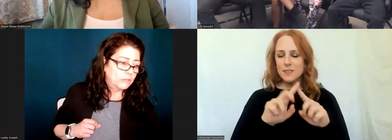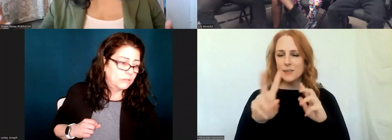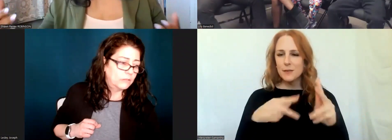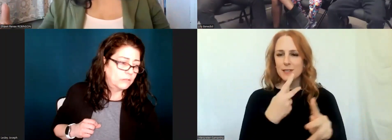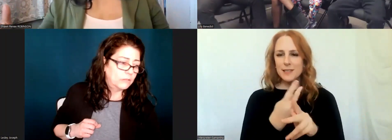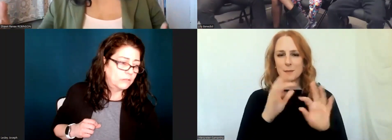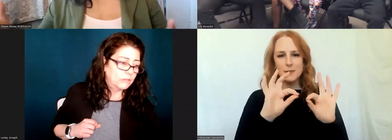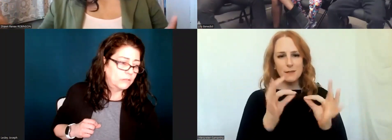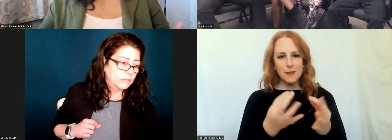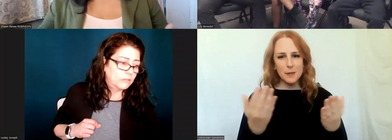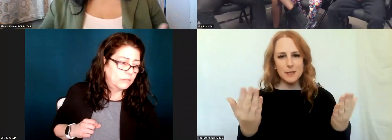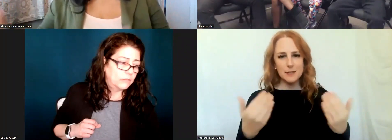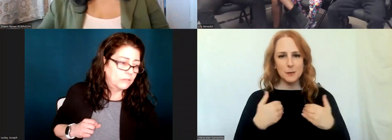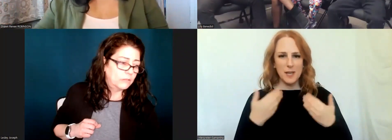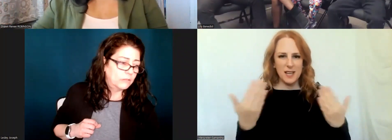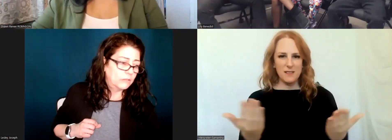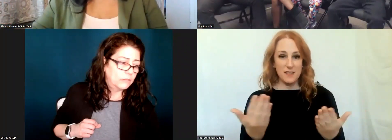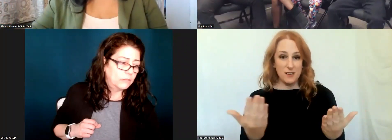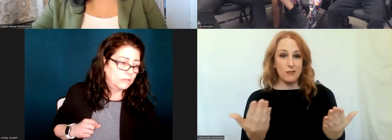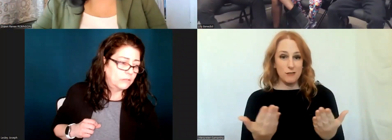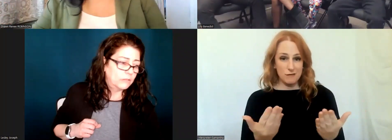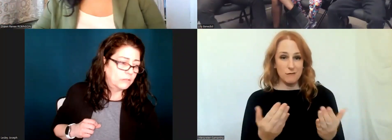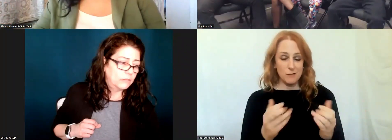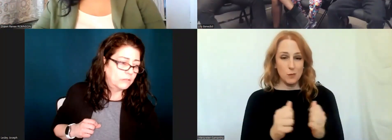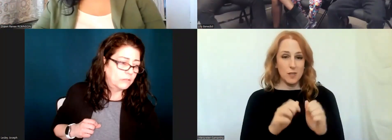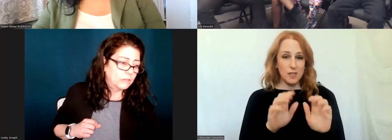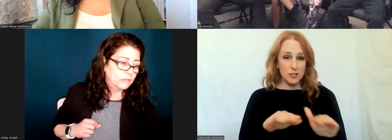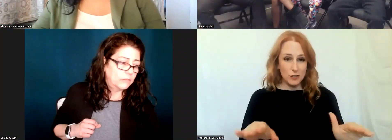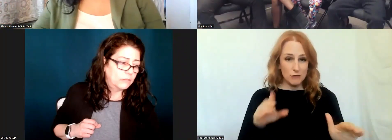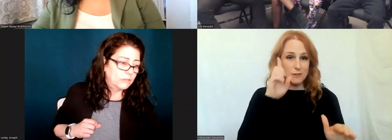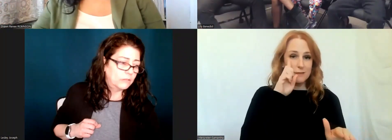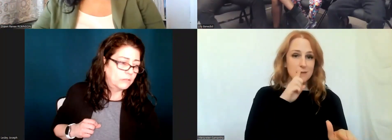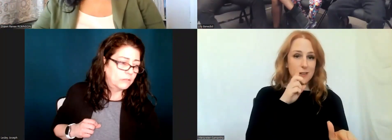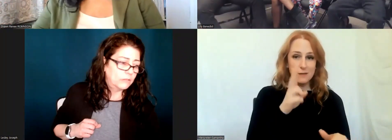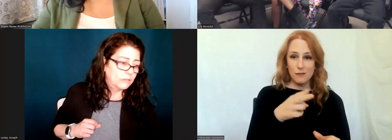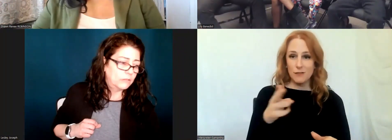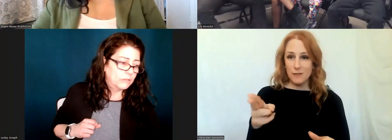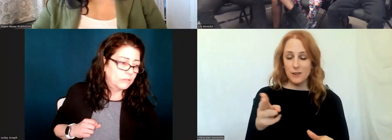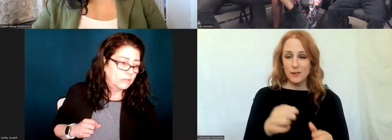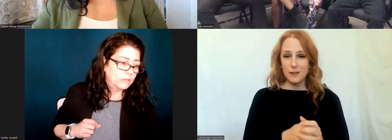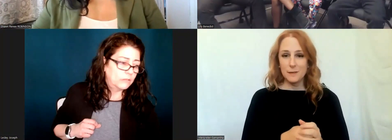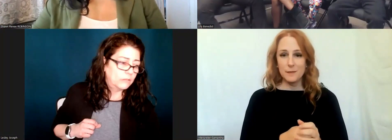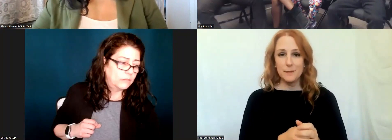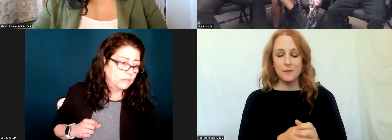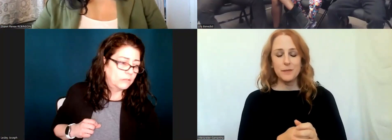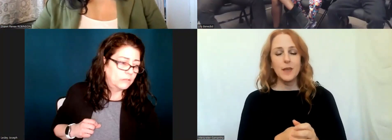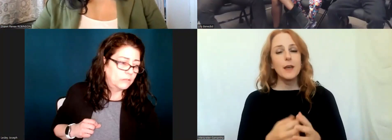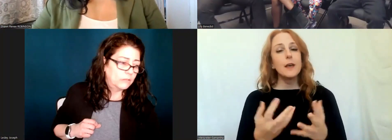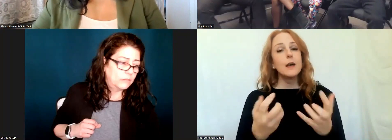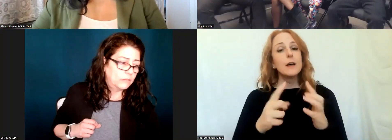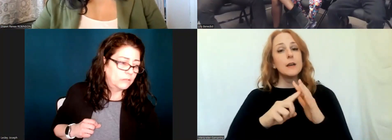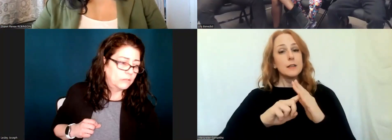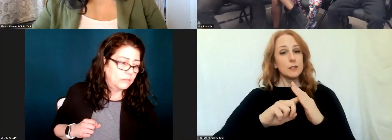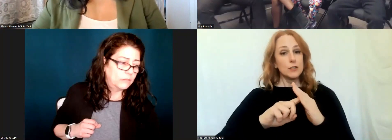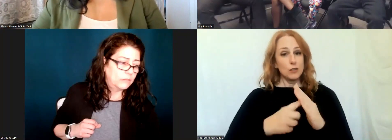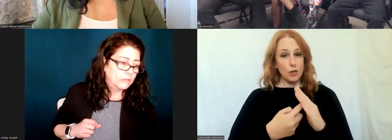families that we have with children who are deaf and hard of hearing. So I want to start with,